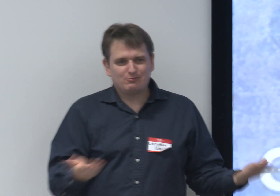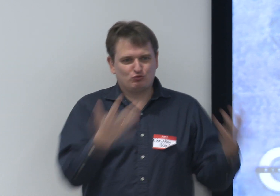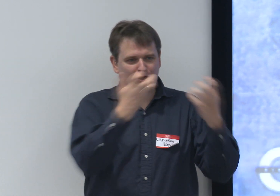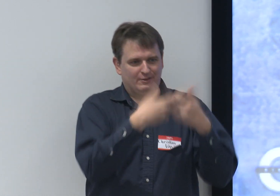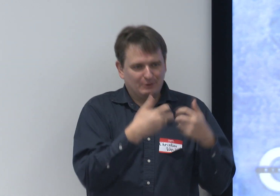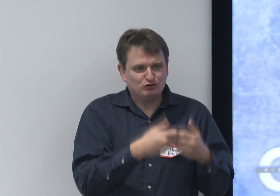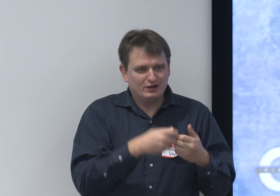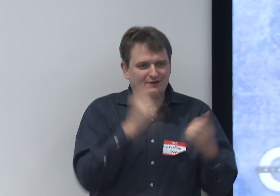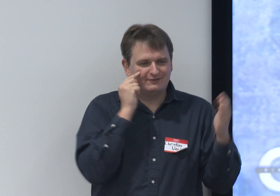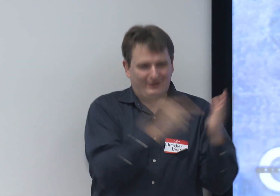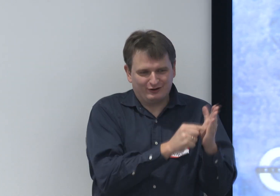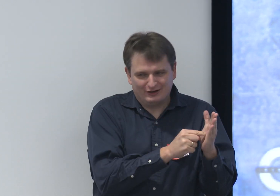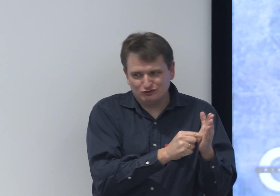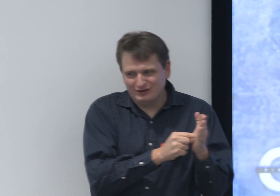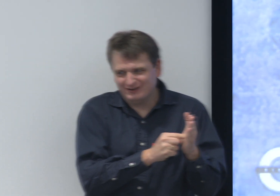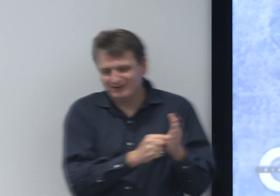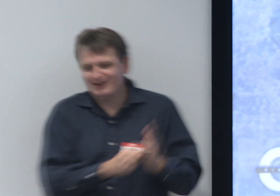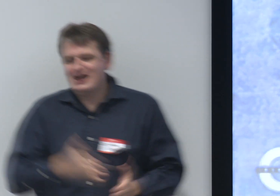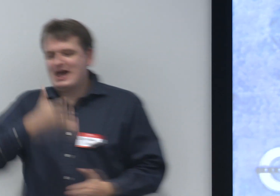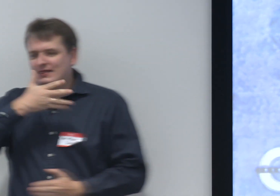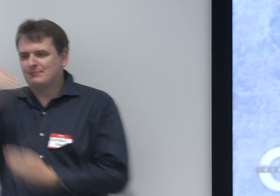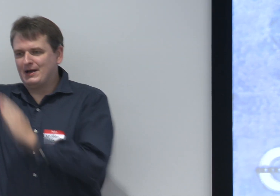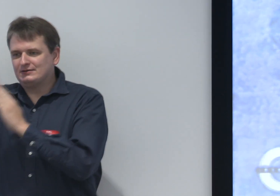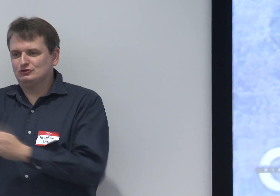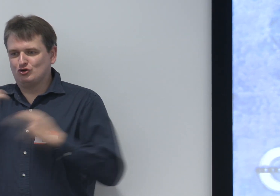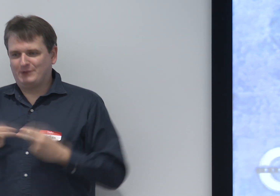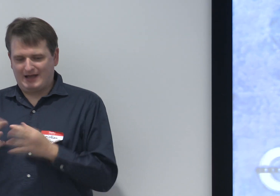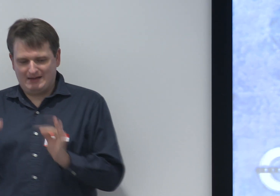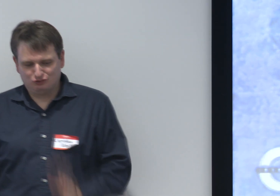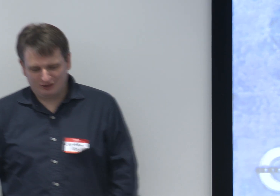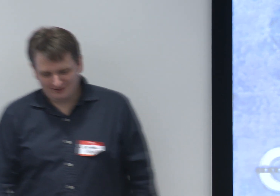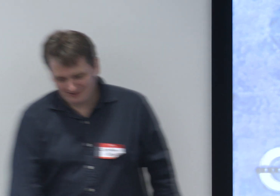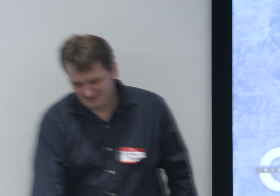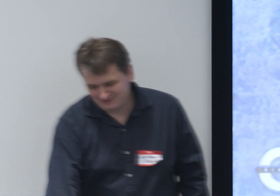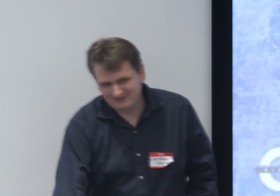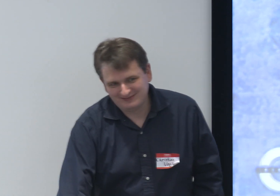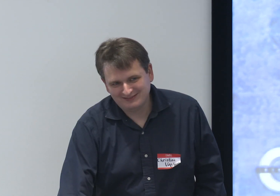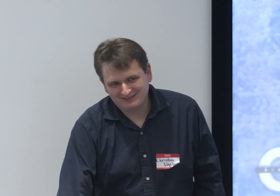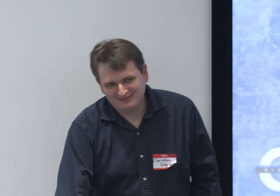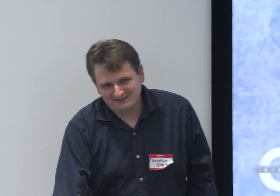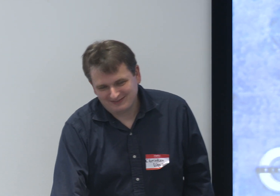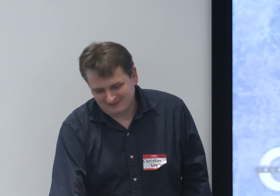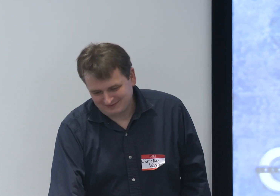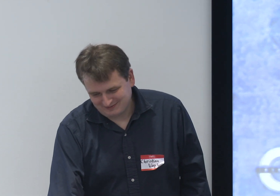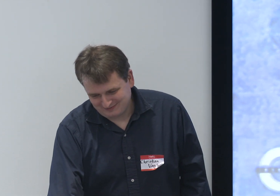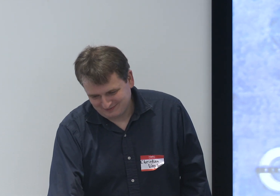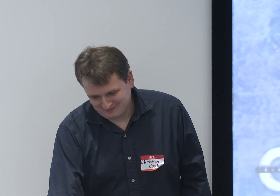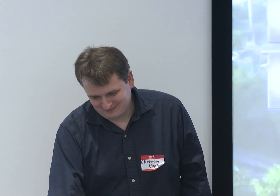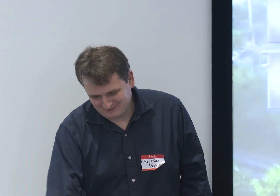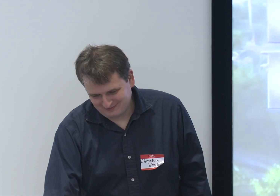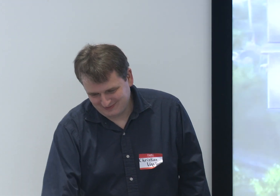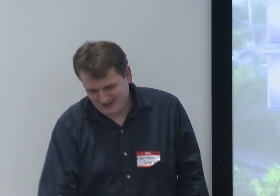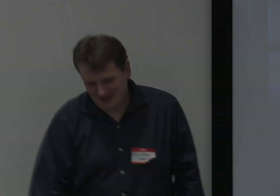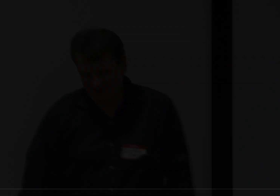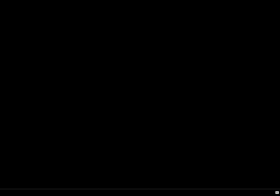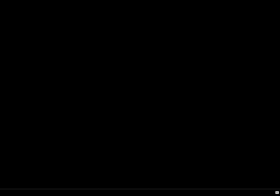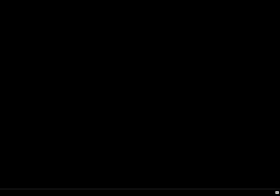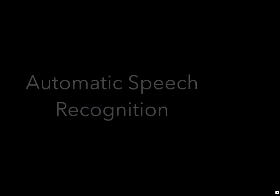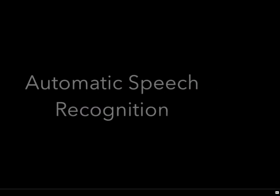there is, between machine recognition or the top human captionist. Let's look at the difference in their work.